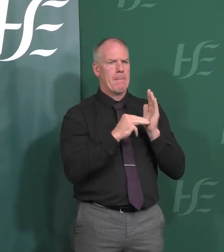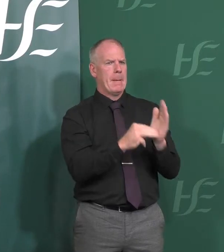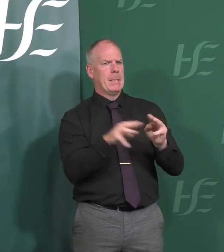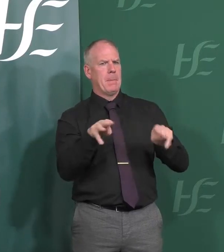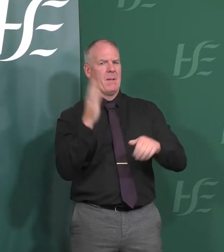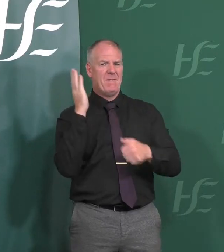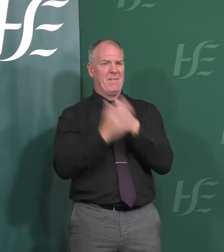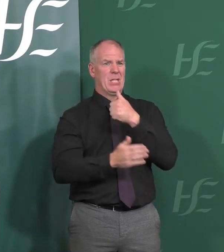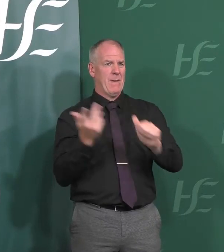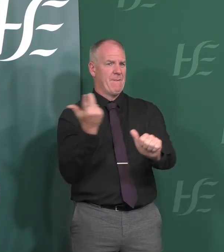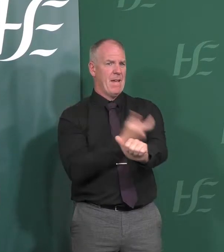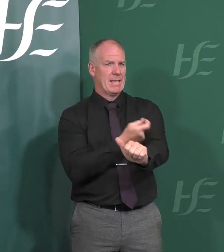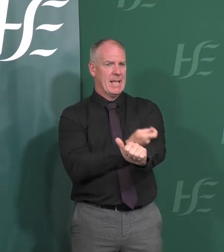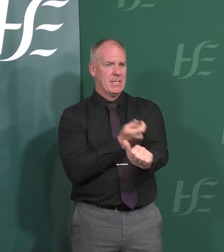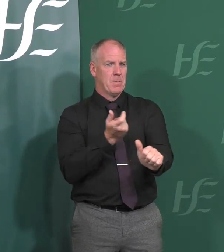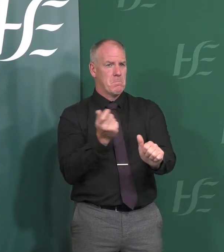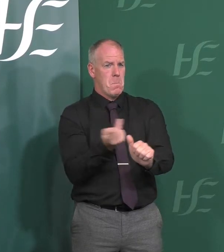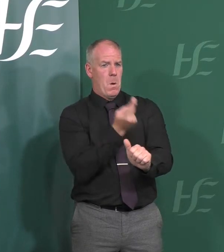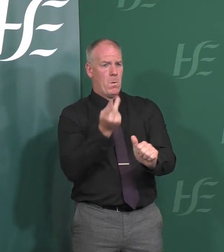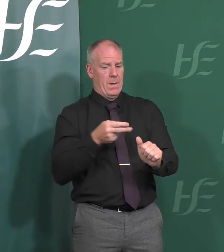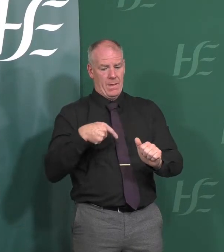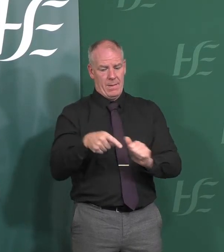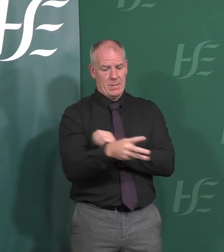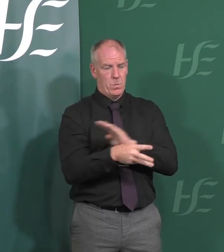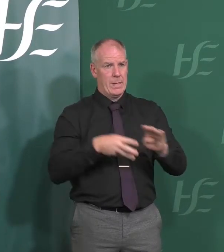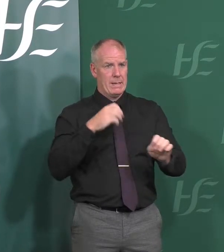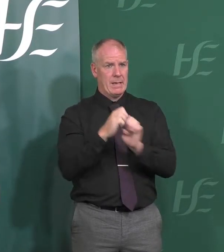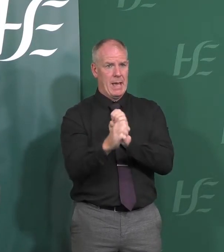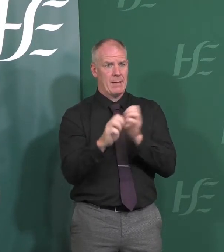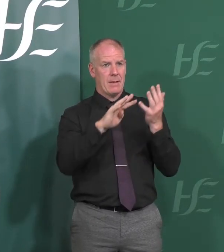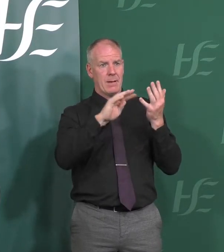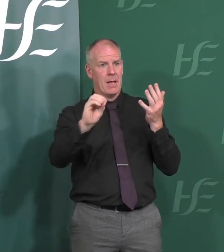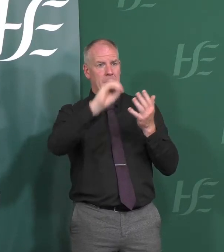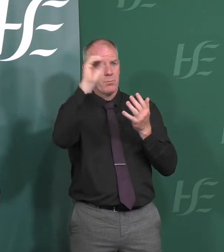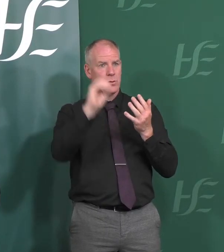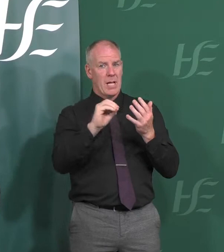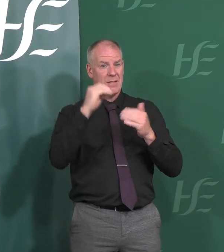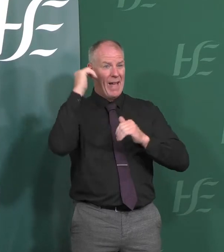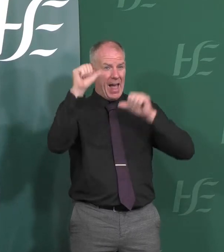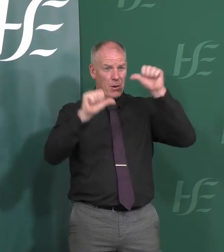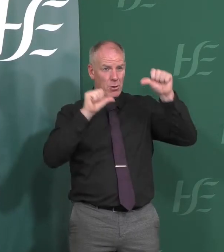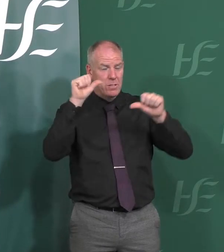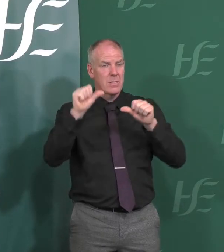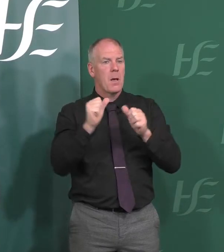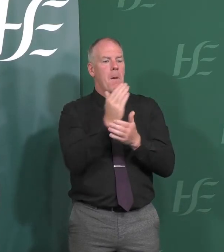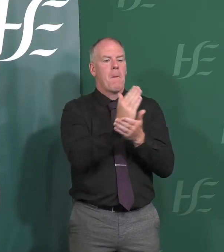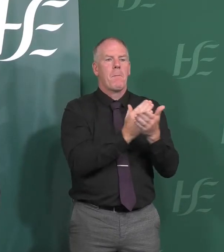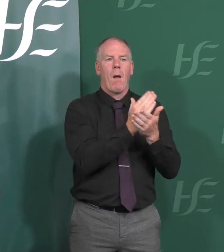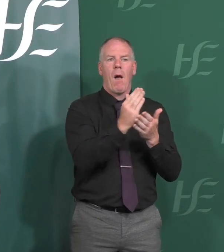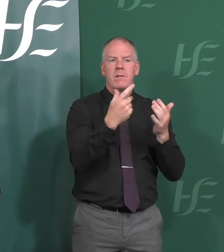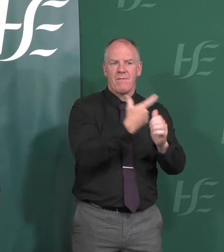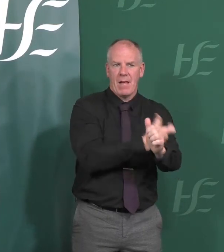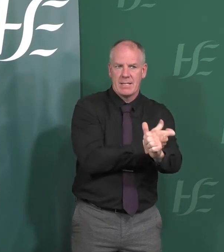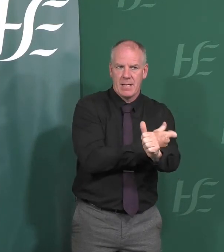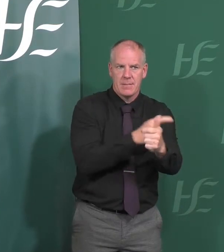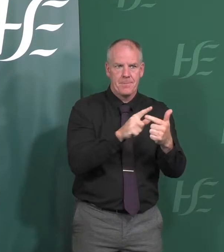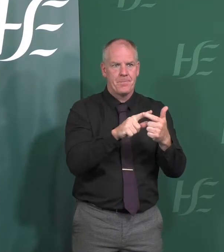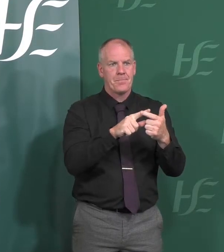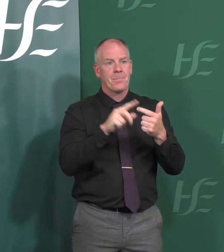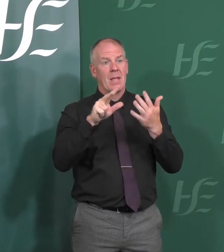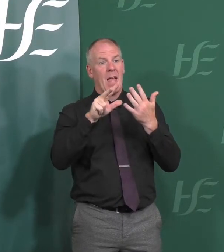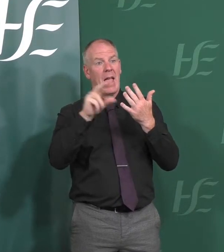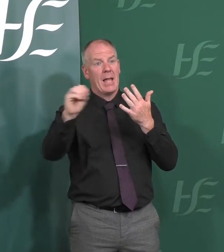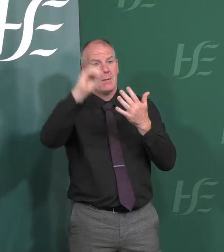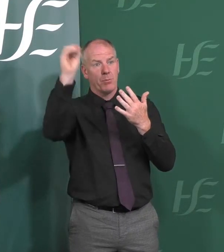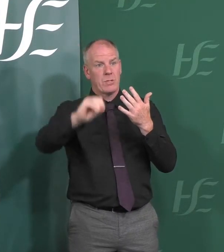vaccinated here in Ireland. By this weekend, 90% of adults will be partially vaccinated and 80%